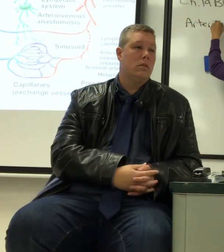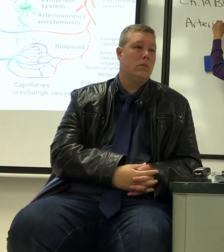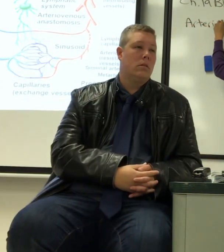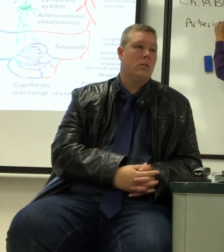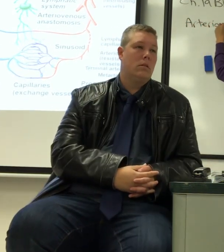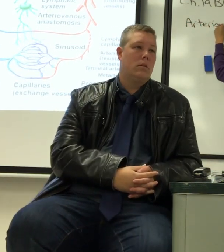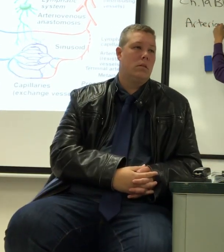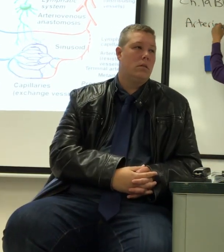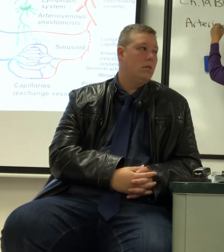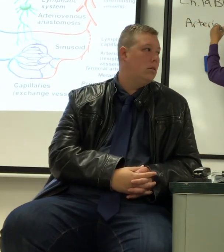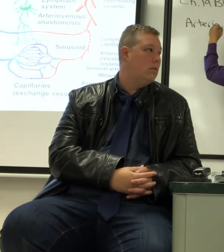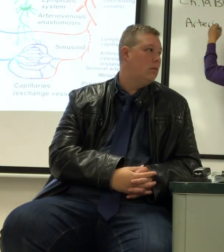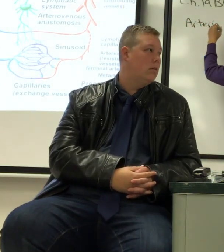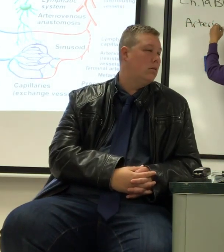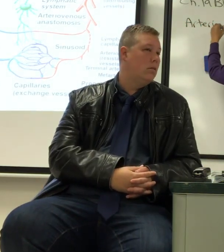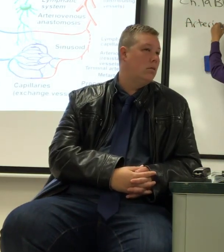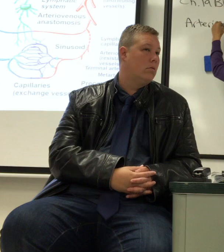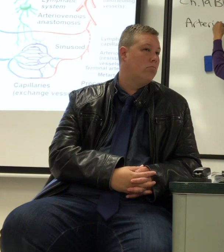Arterial